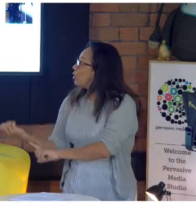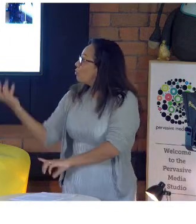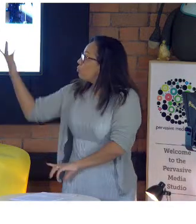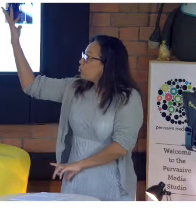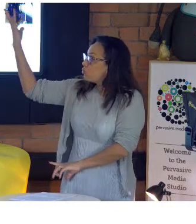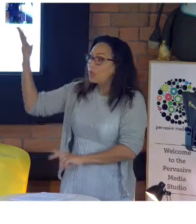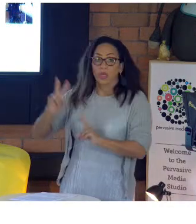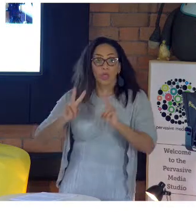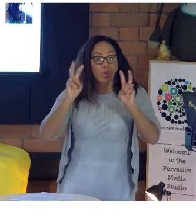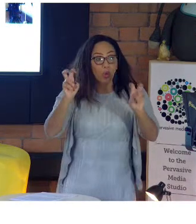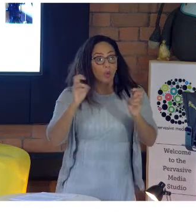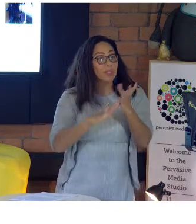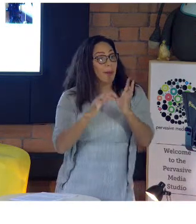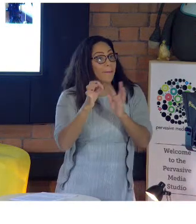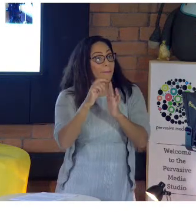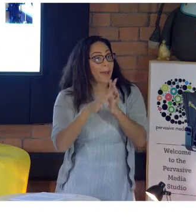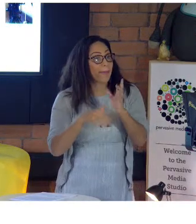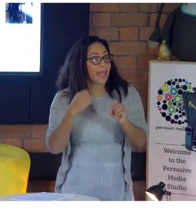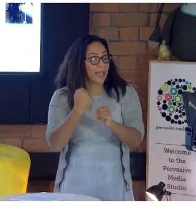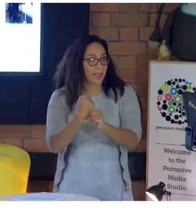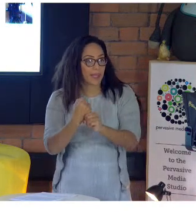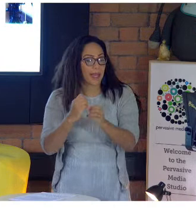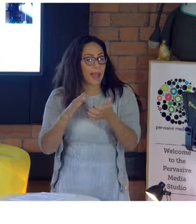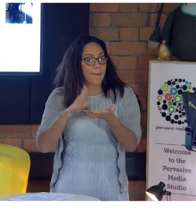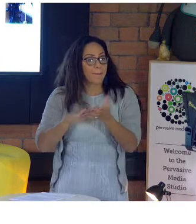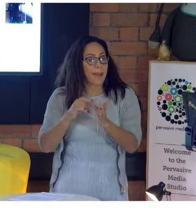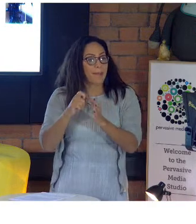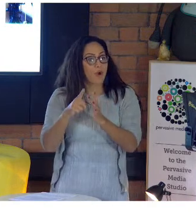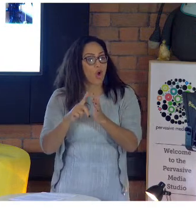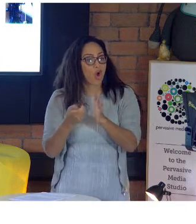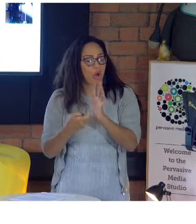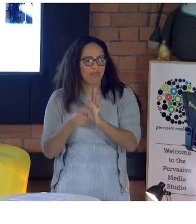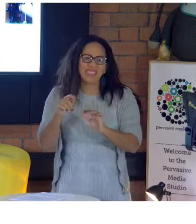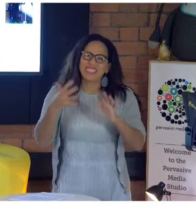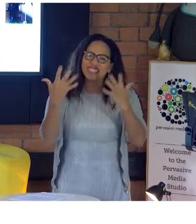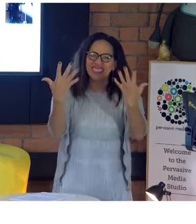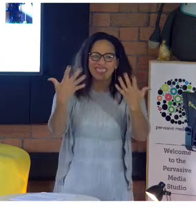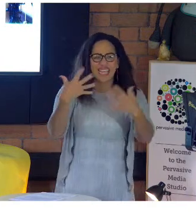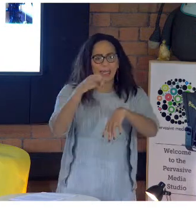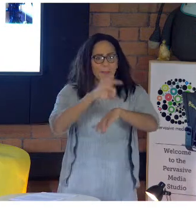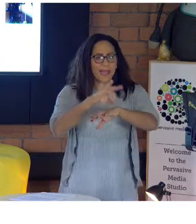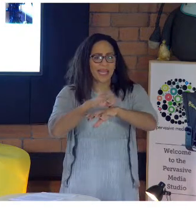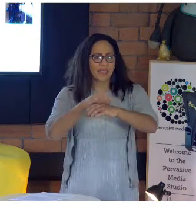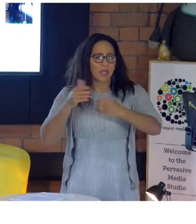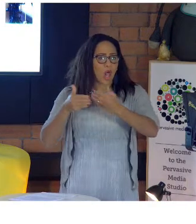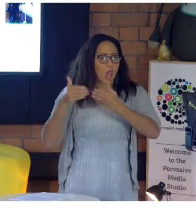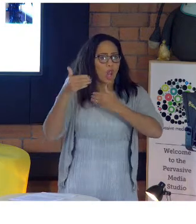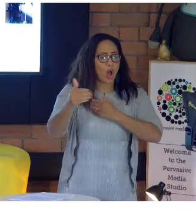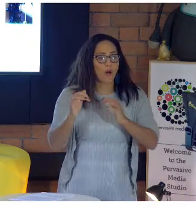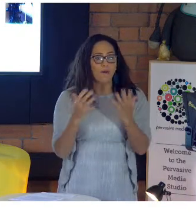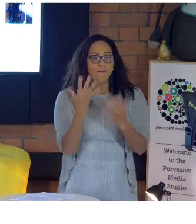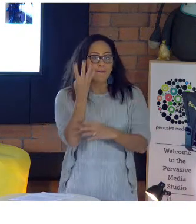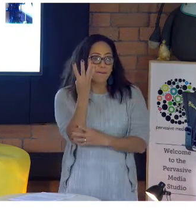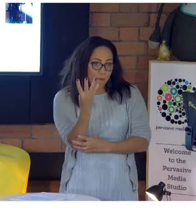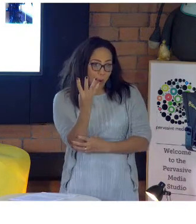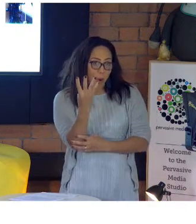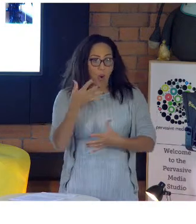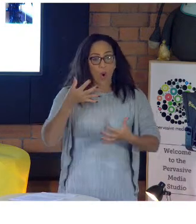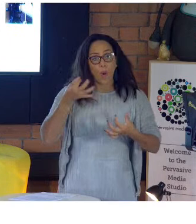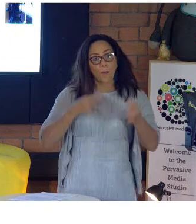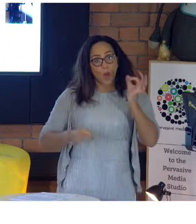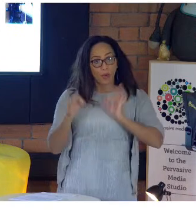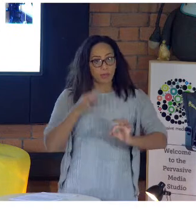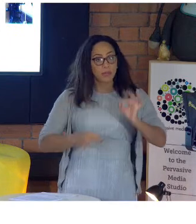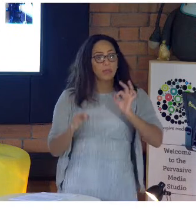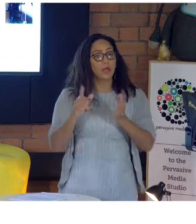MadMapper. This video is about 10 minutes long. There are 4 poems. They are written and performed by Lawrence